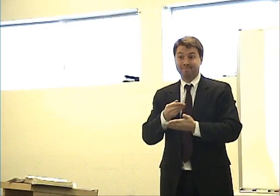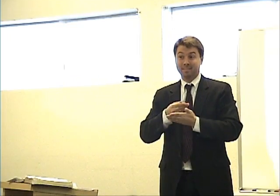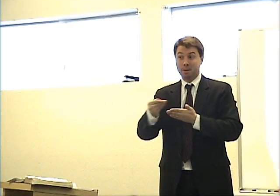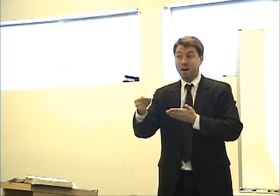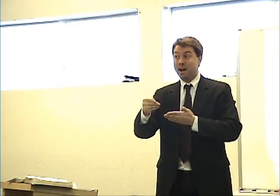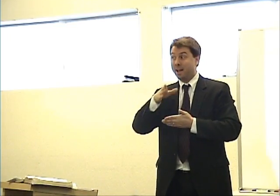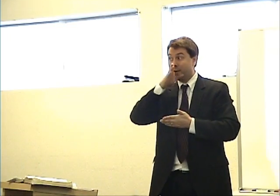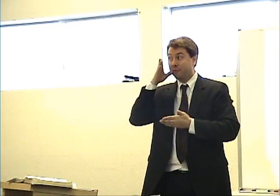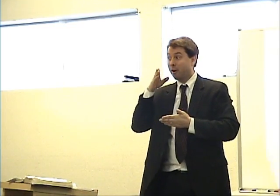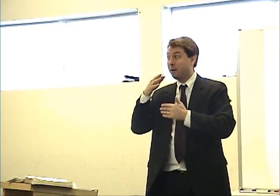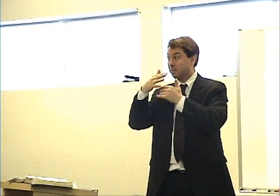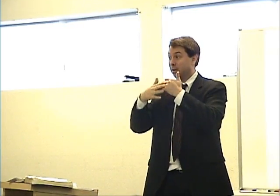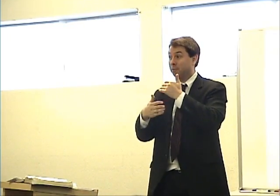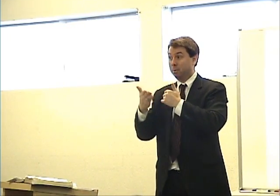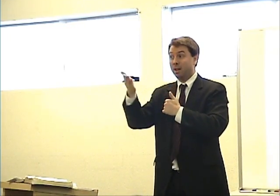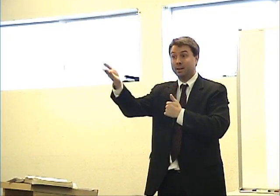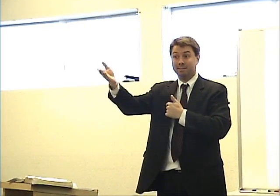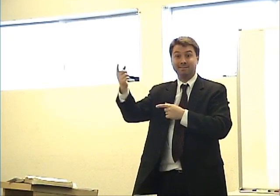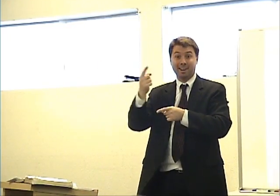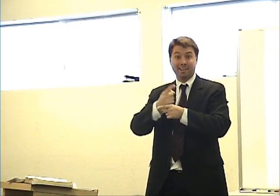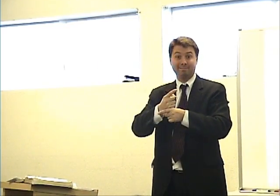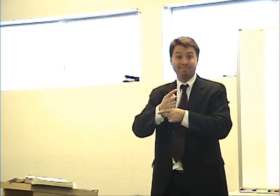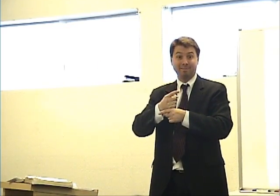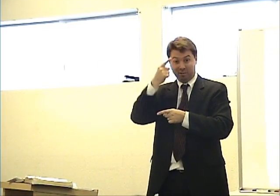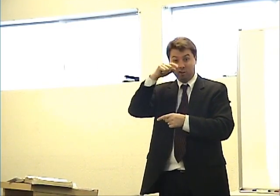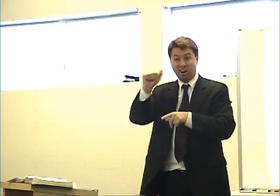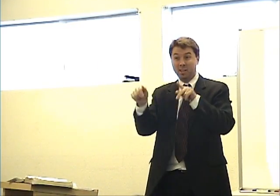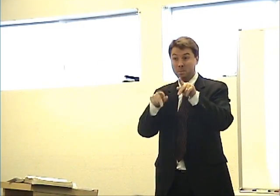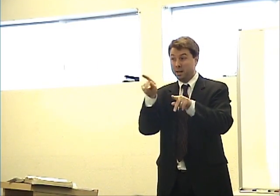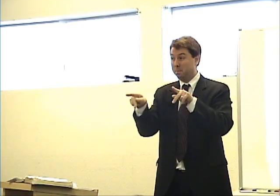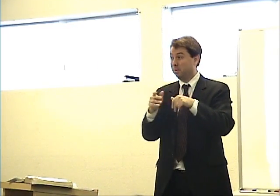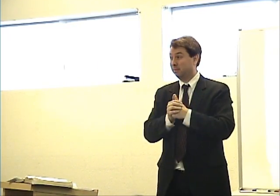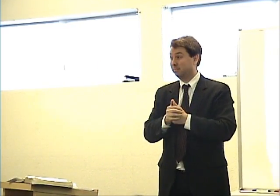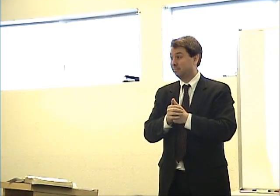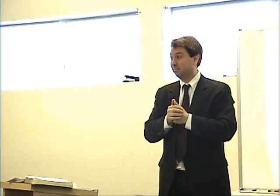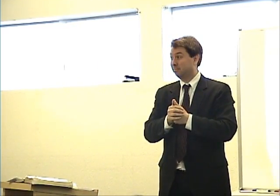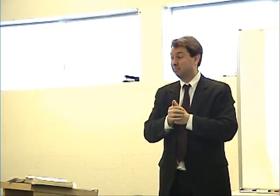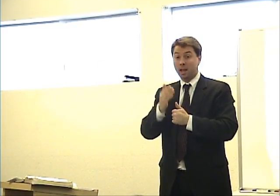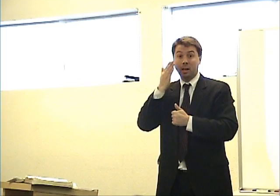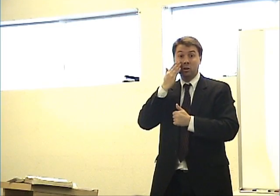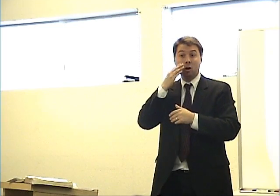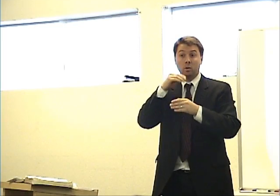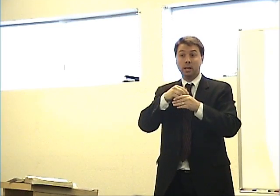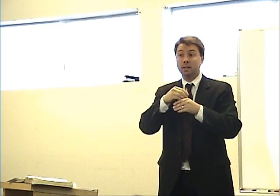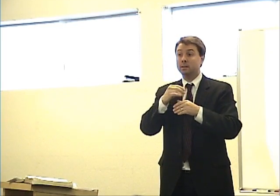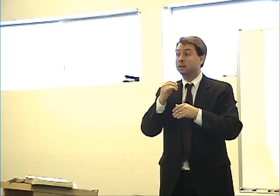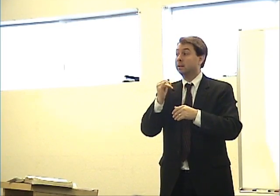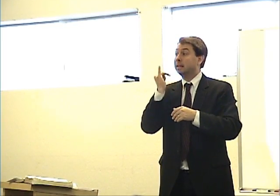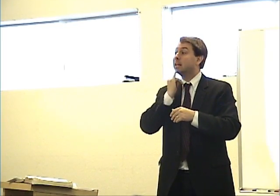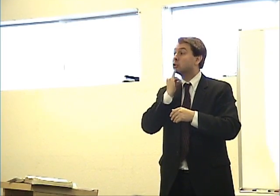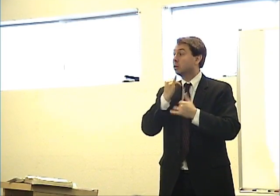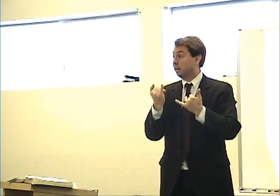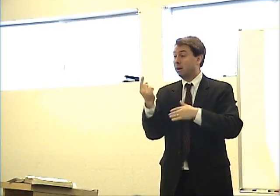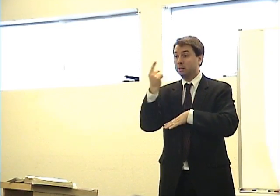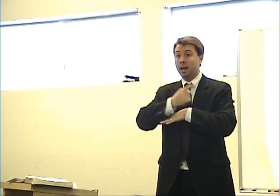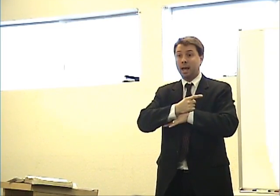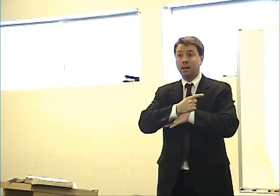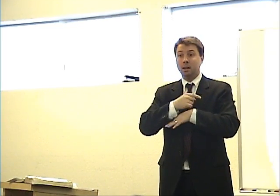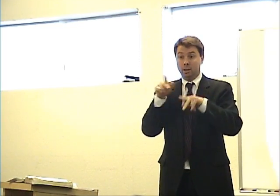To buy a fund for other people. And you know, in Israel now today, there